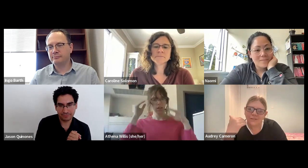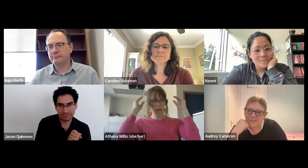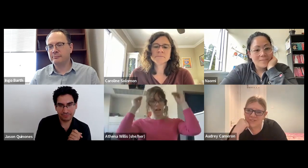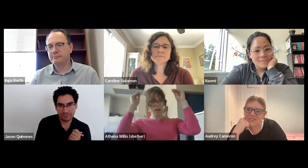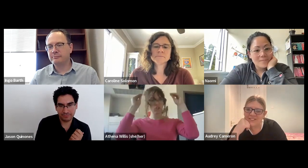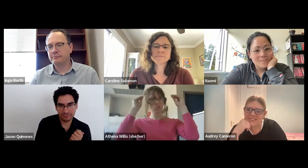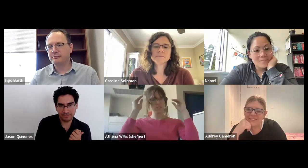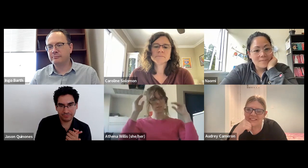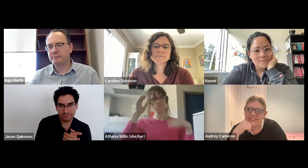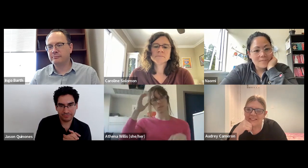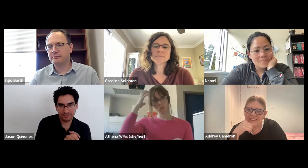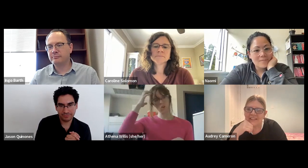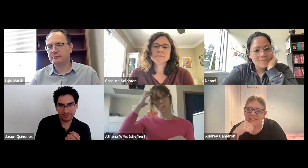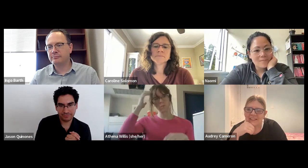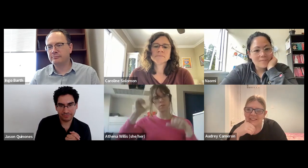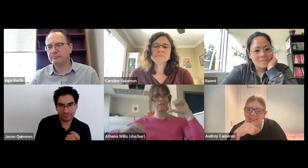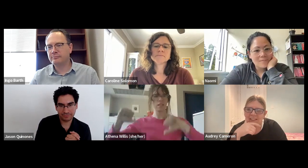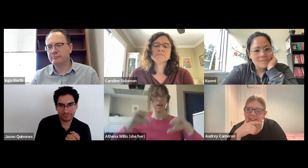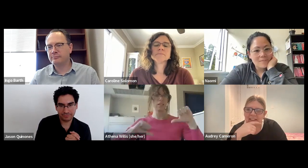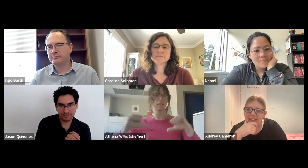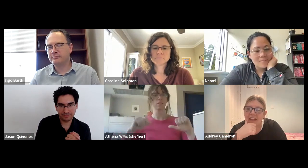So I'm in my final year of my PhD,